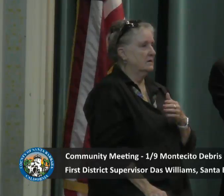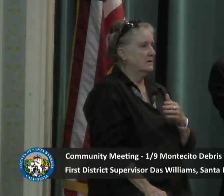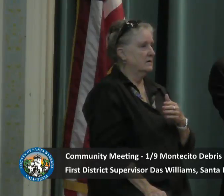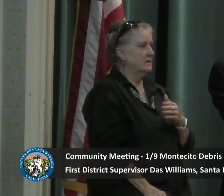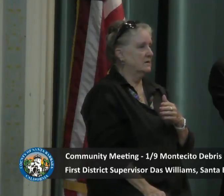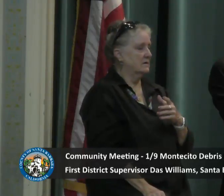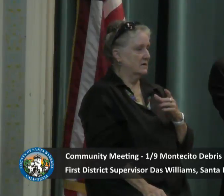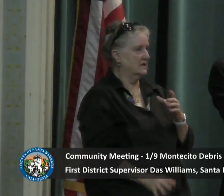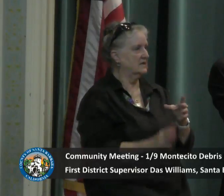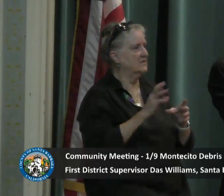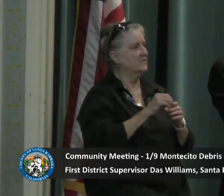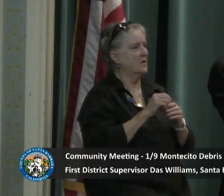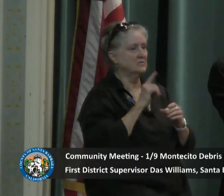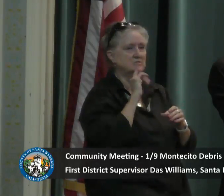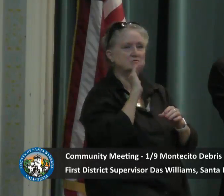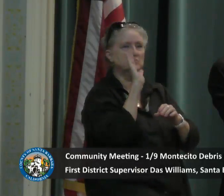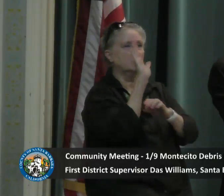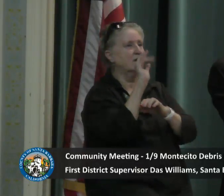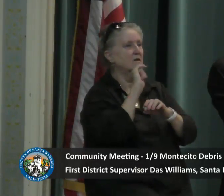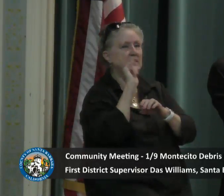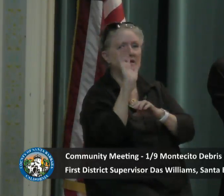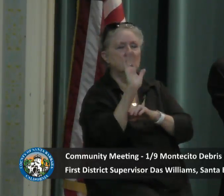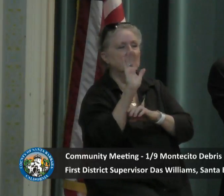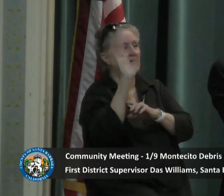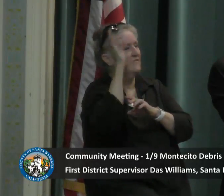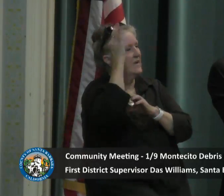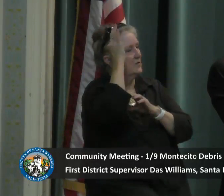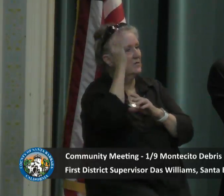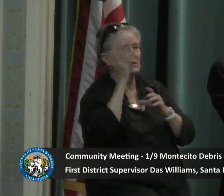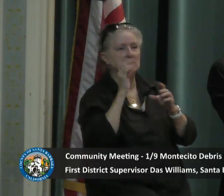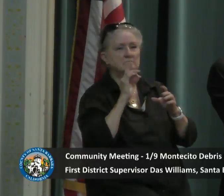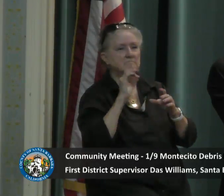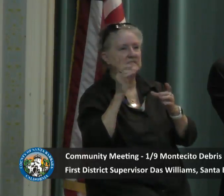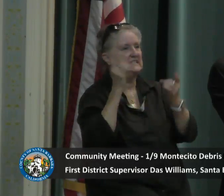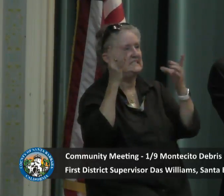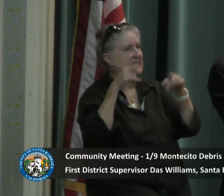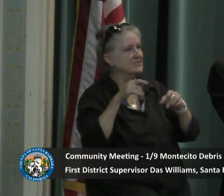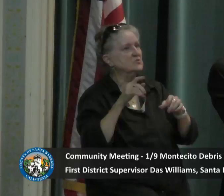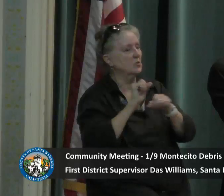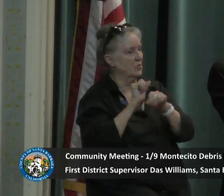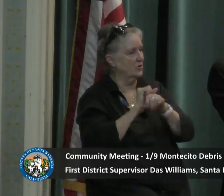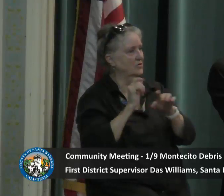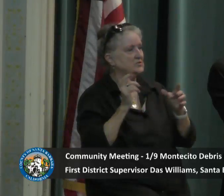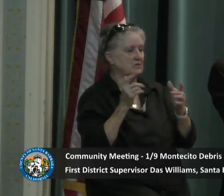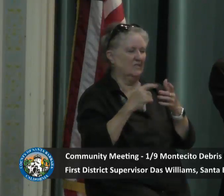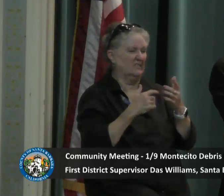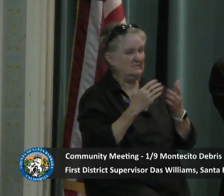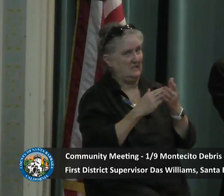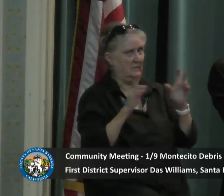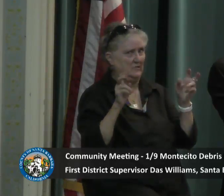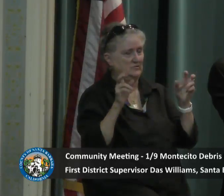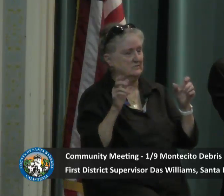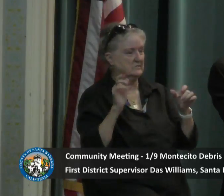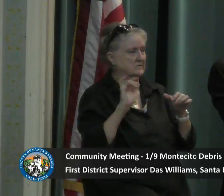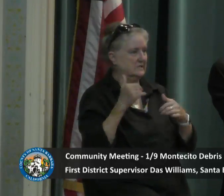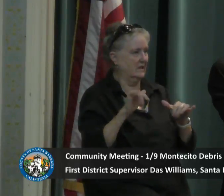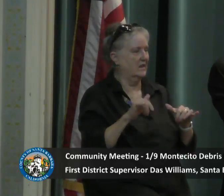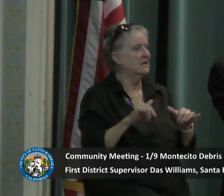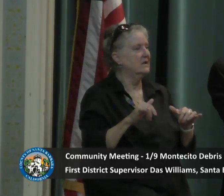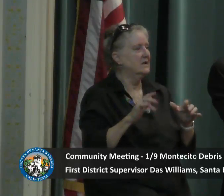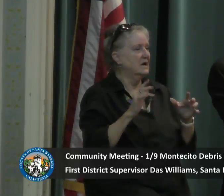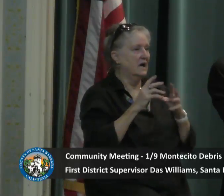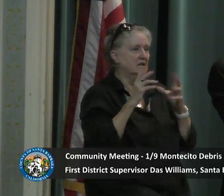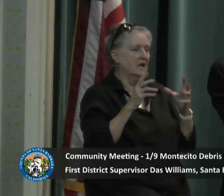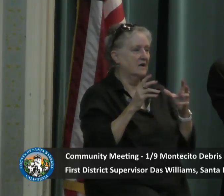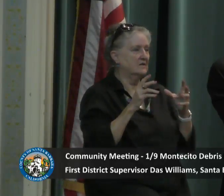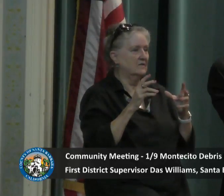It involves swearing in all our volunteers as federal disaster workers. There's some issues still. Very